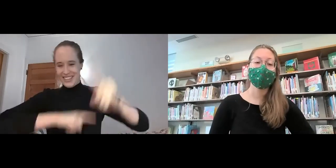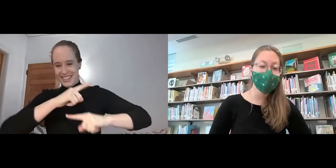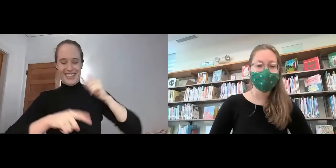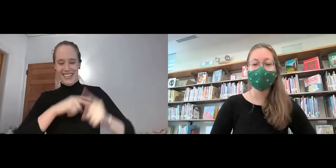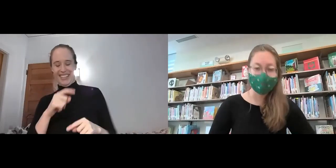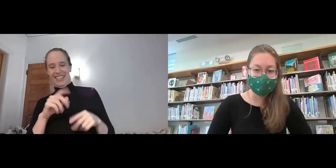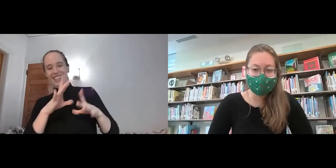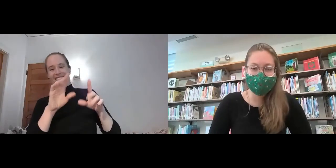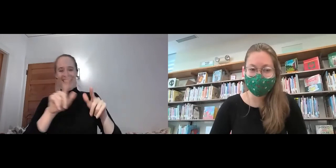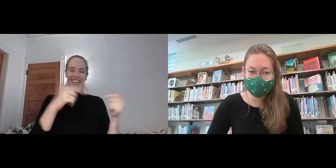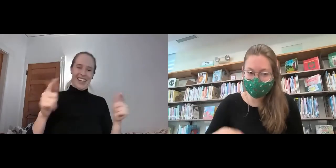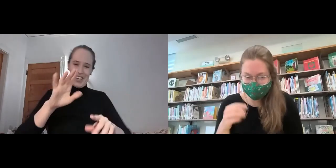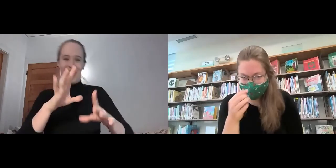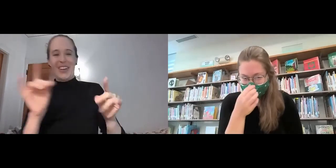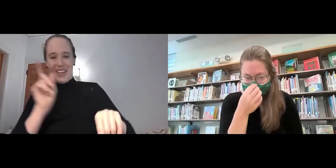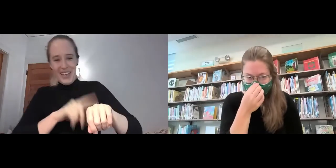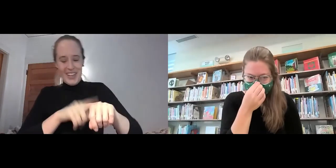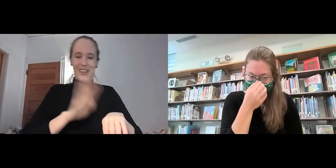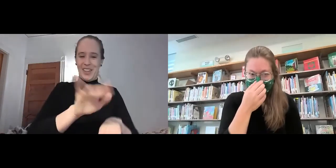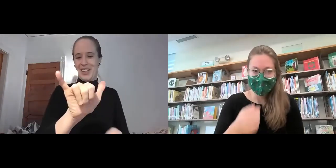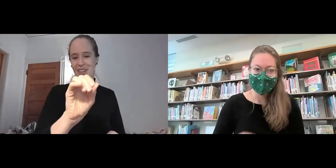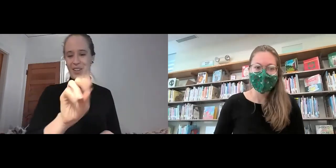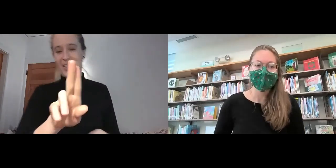Library YouTube page.